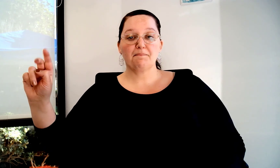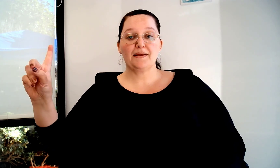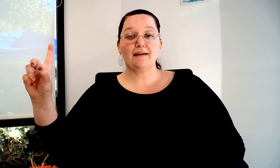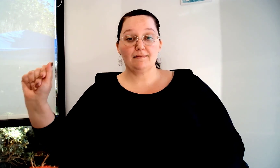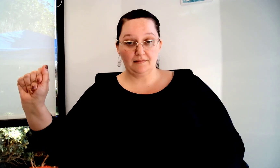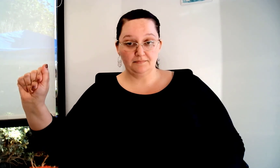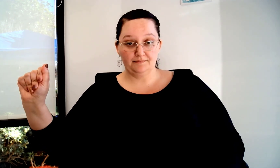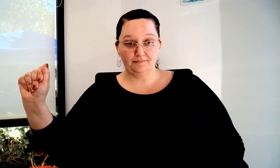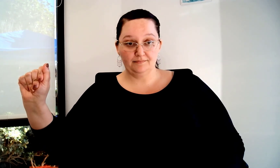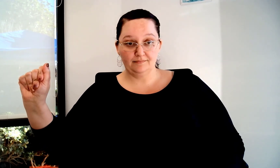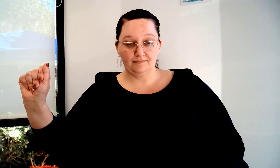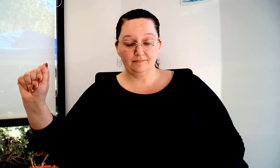panda.